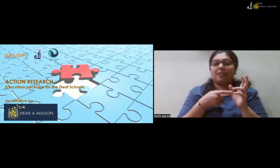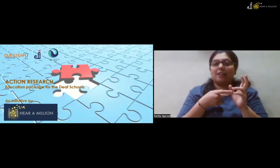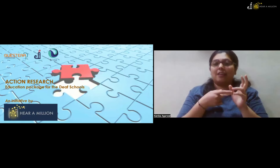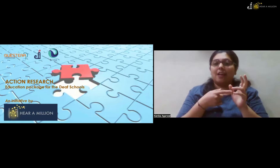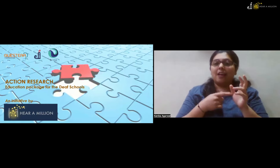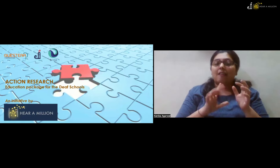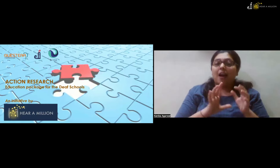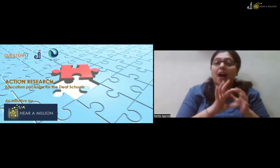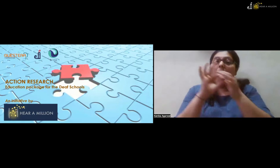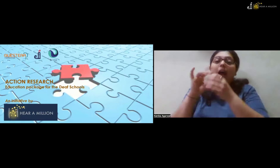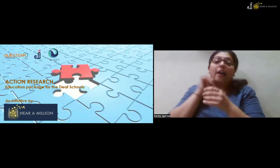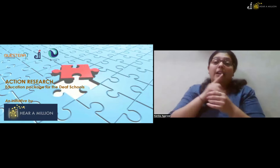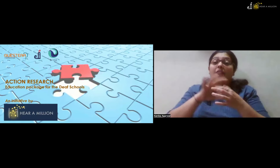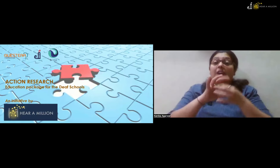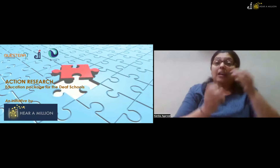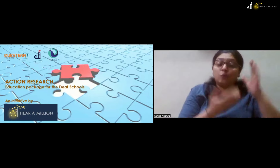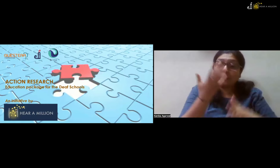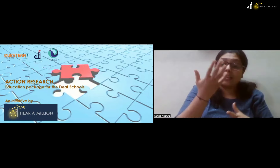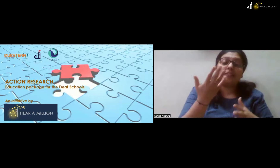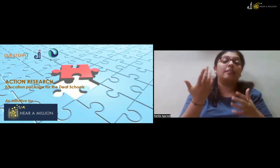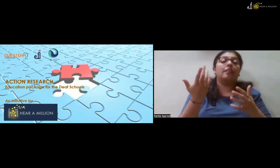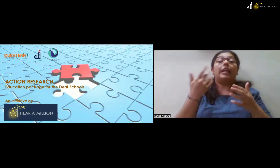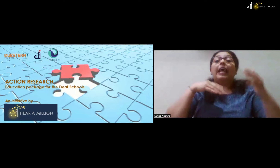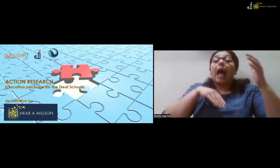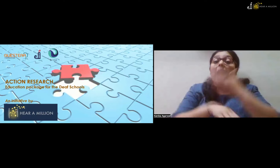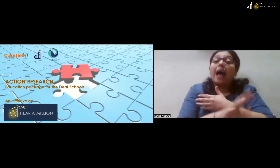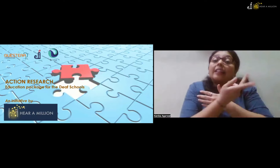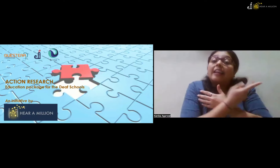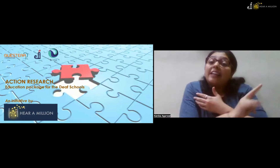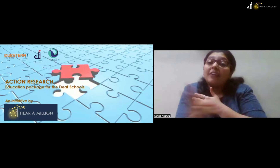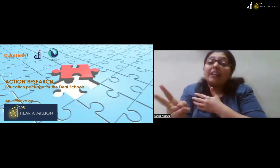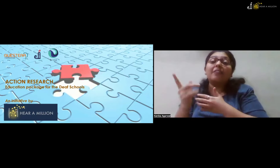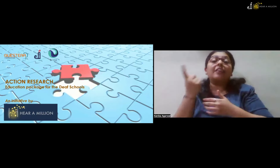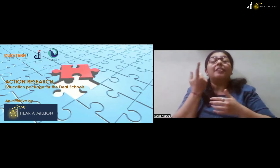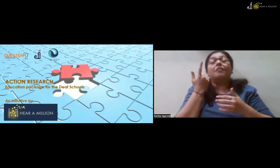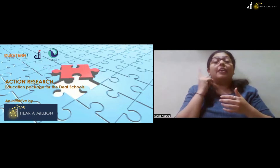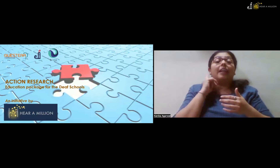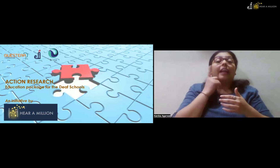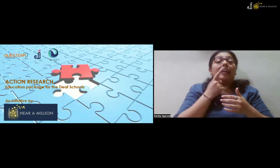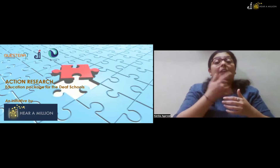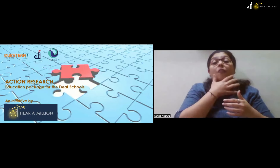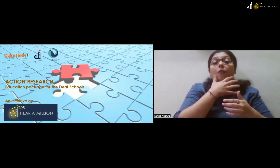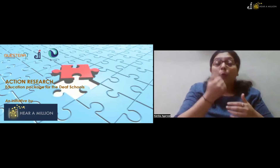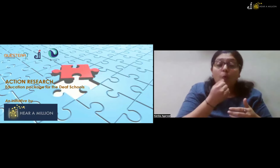I have the ecosystem, and this in itself is a huge topic,